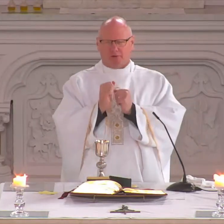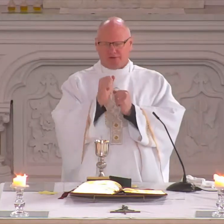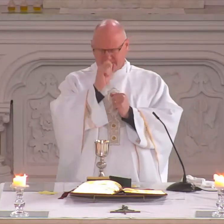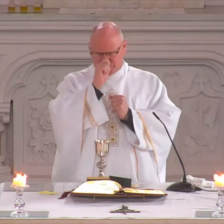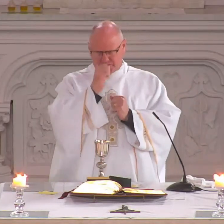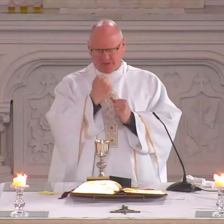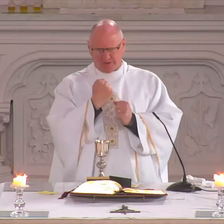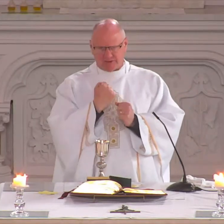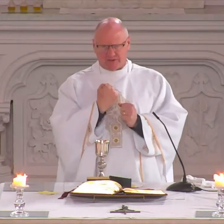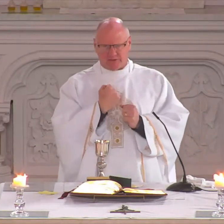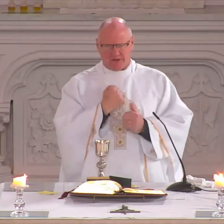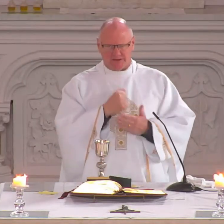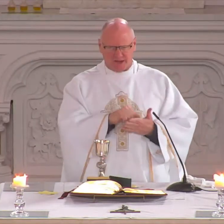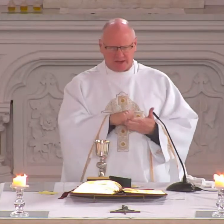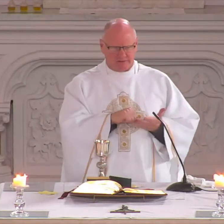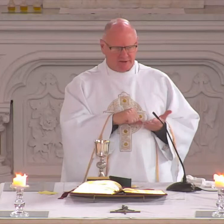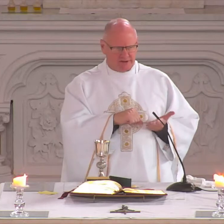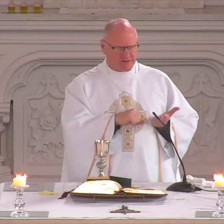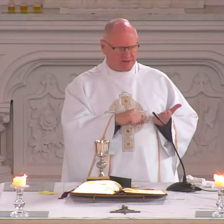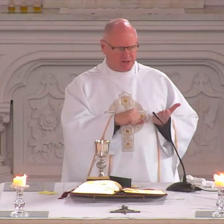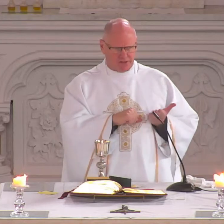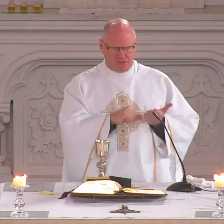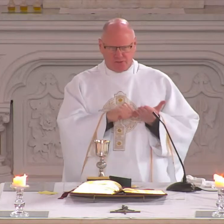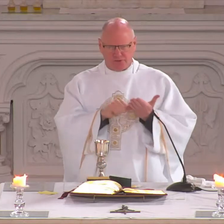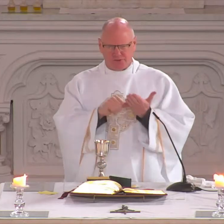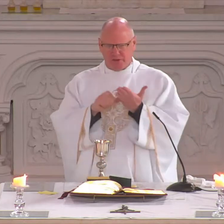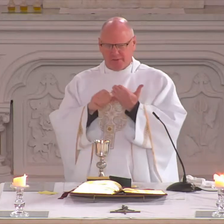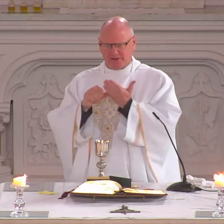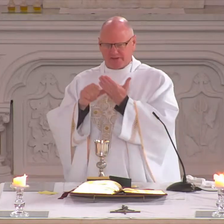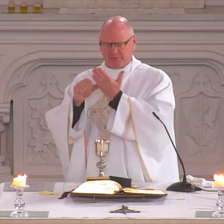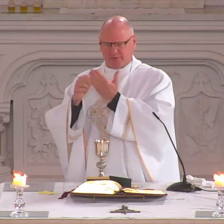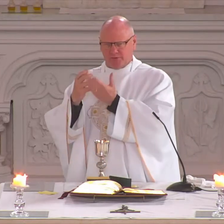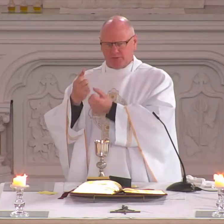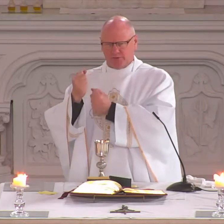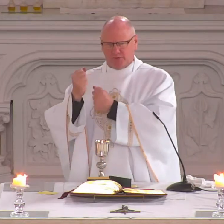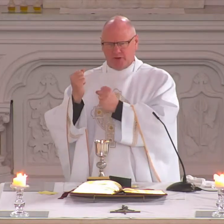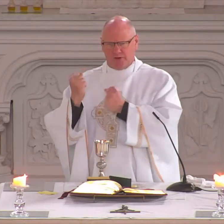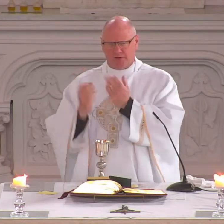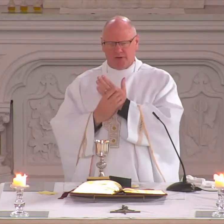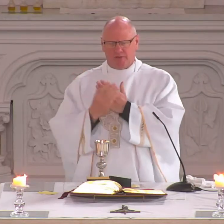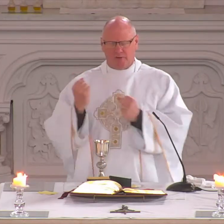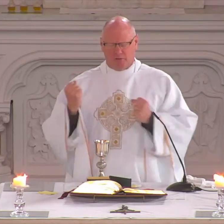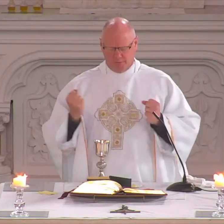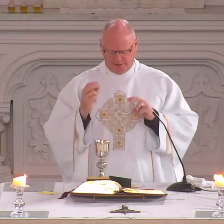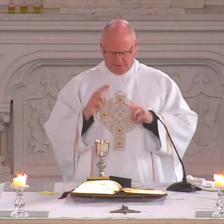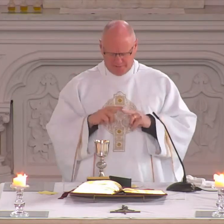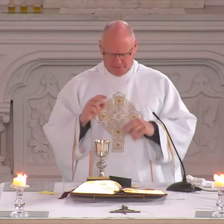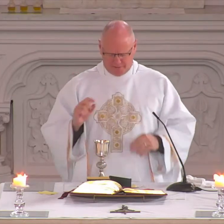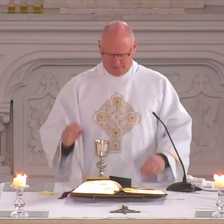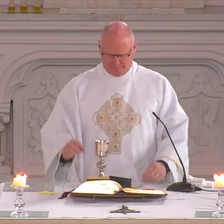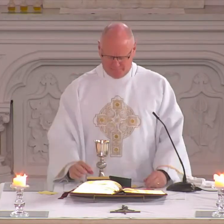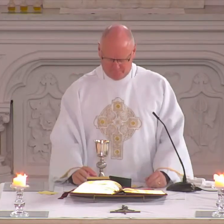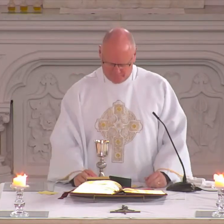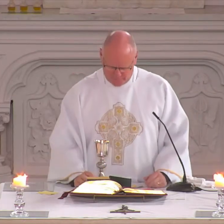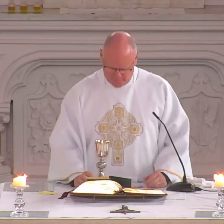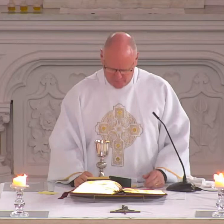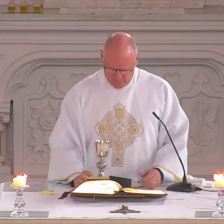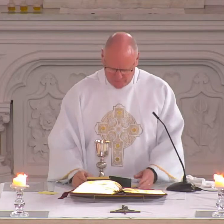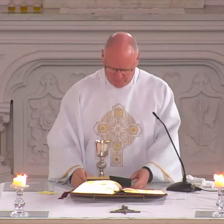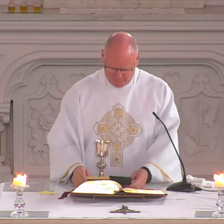Pray, brothers and sisters, that my sacrifice and yours may be acceptable to God, the Almighty Father.